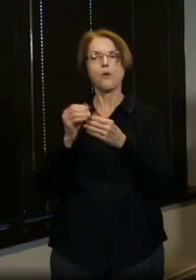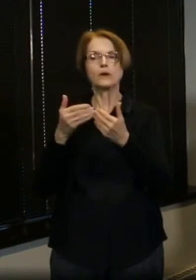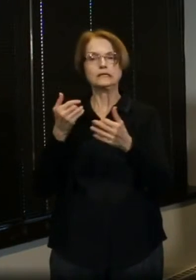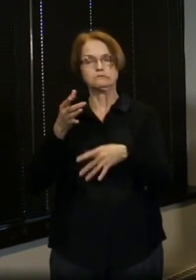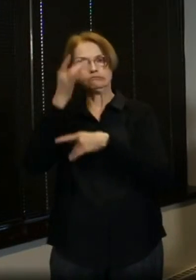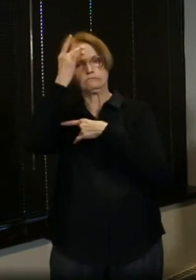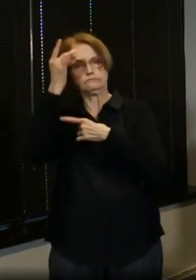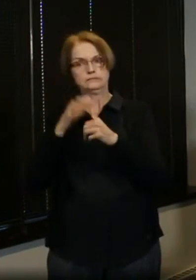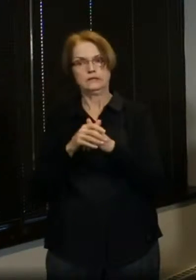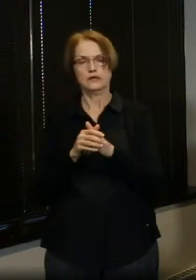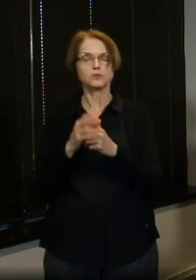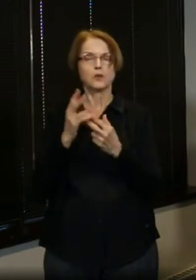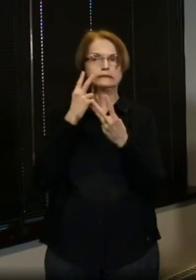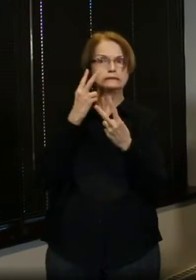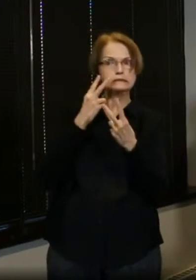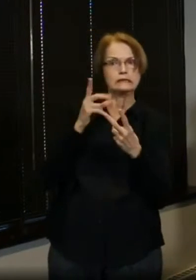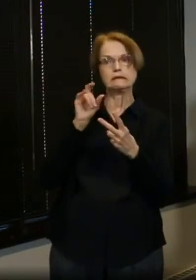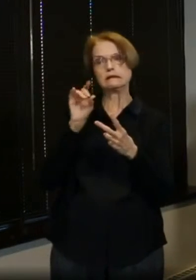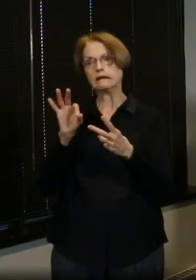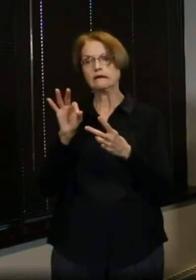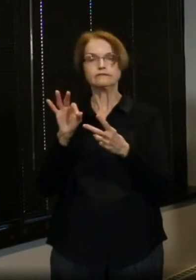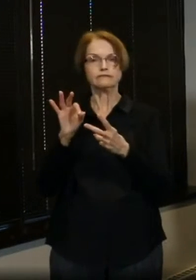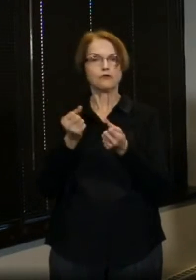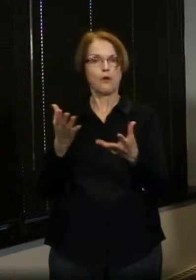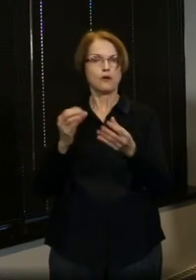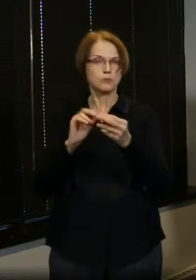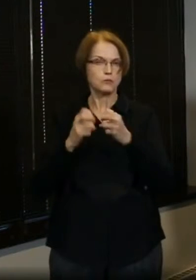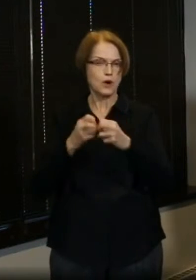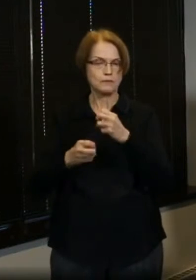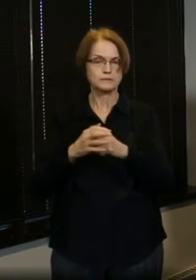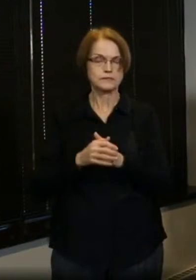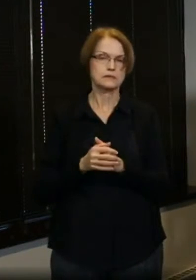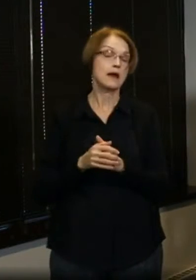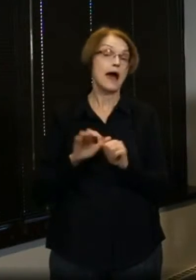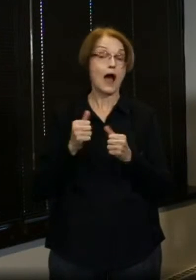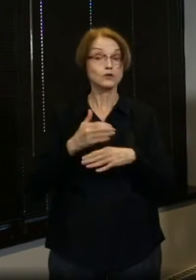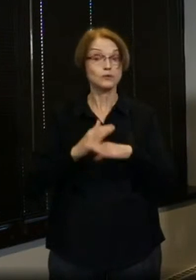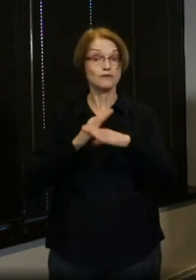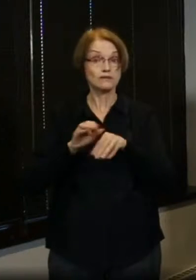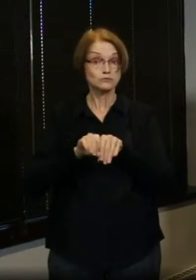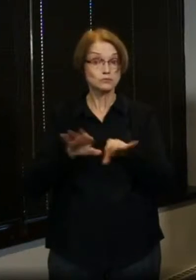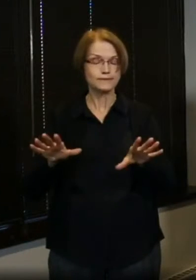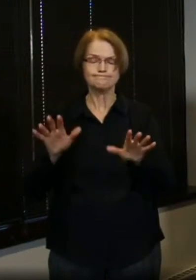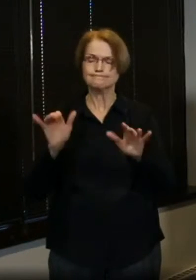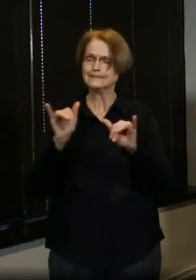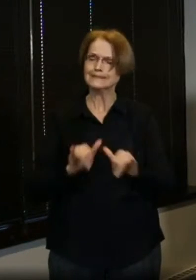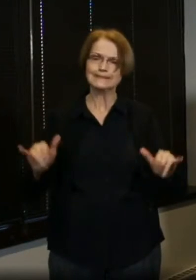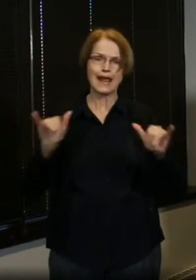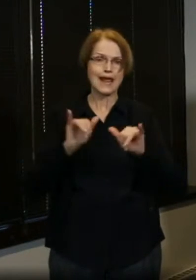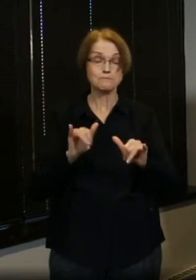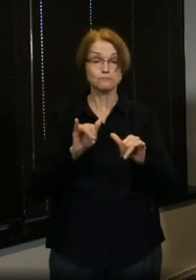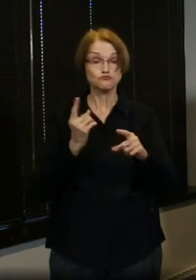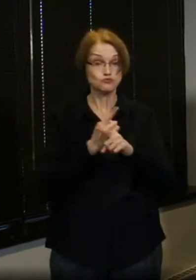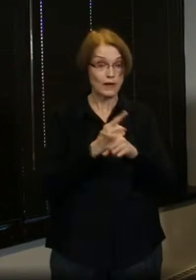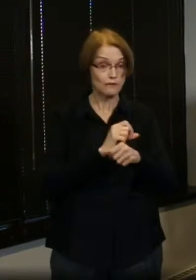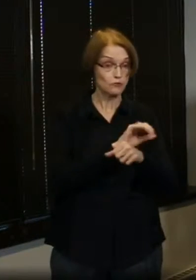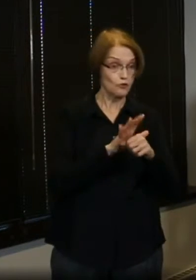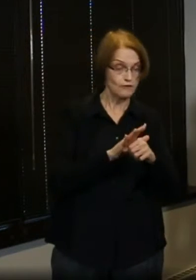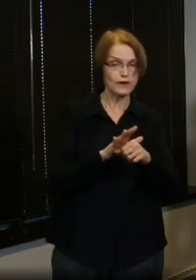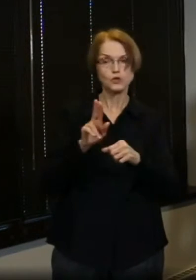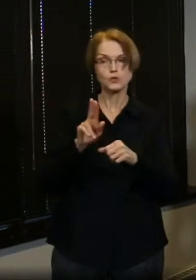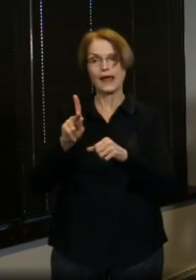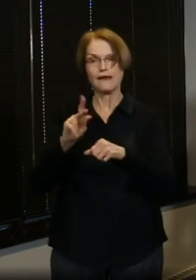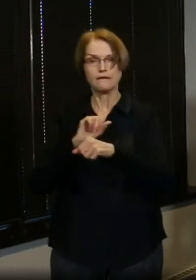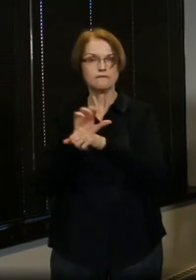metropolitan area. But the things that we can do to prevent spread are the same with that UK variant as they are with the virus